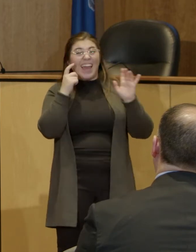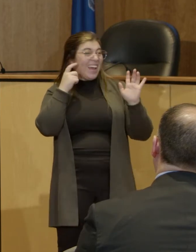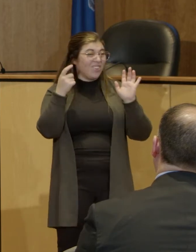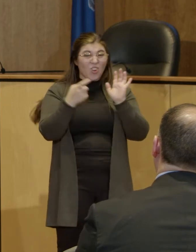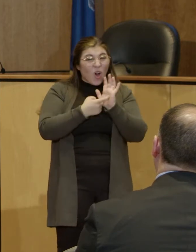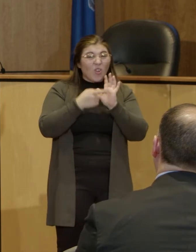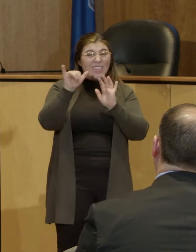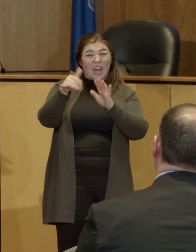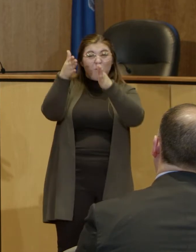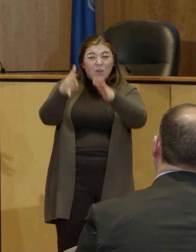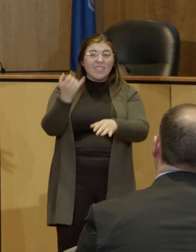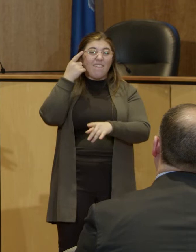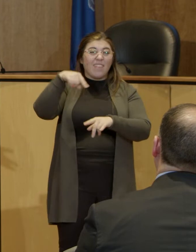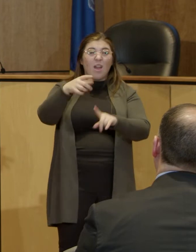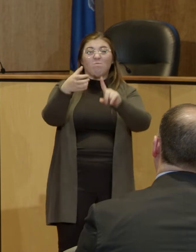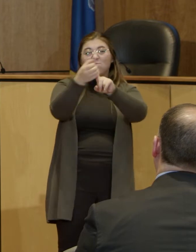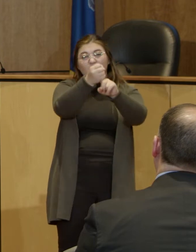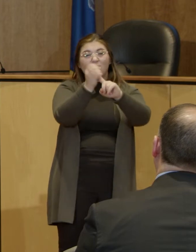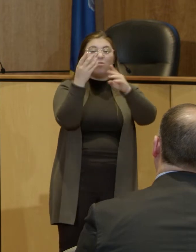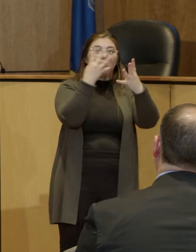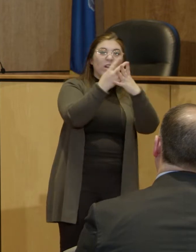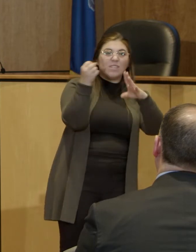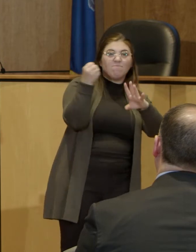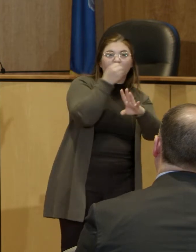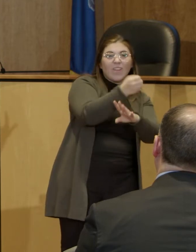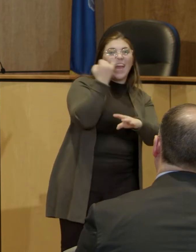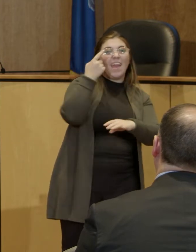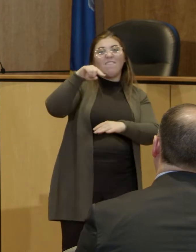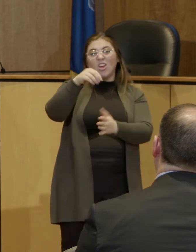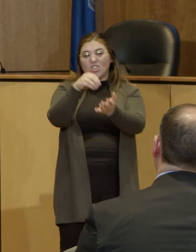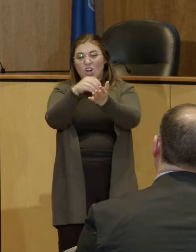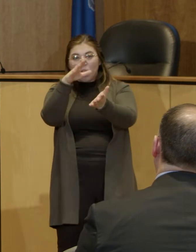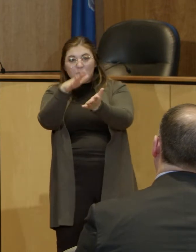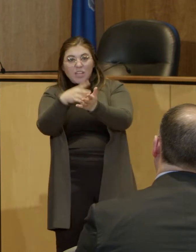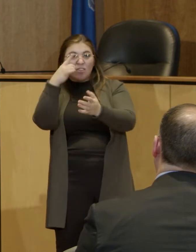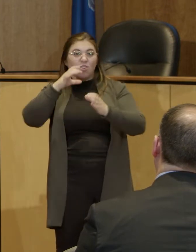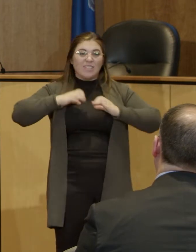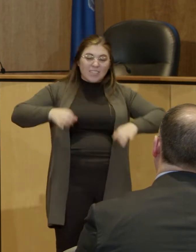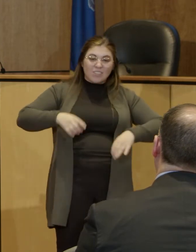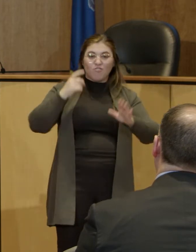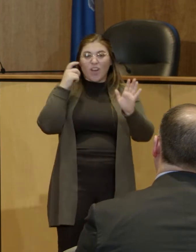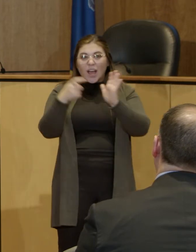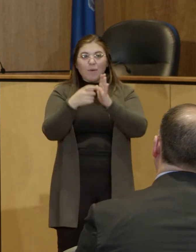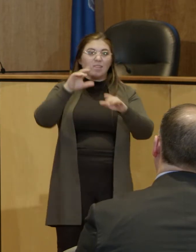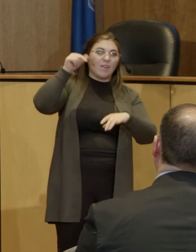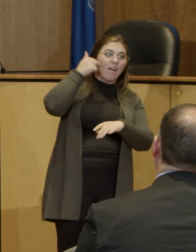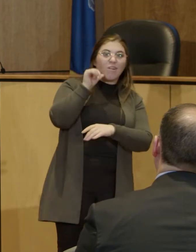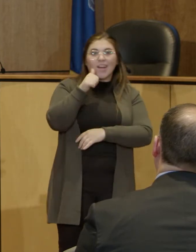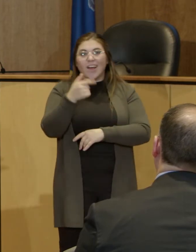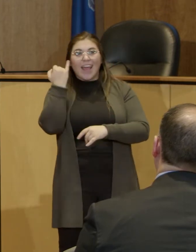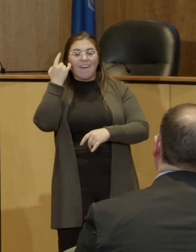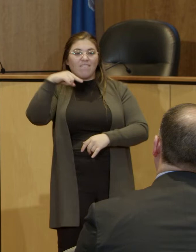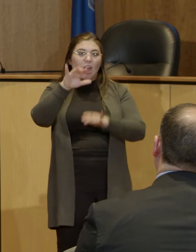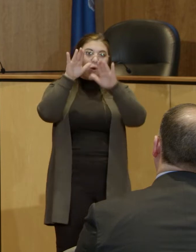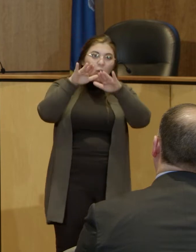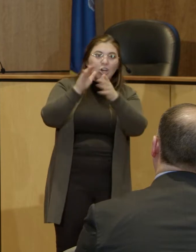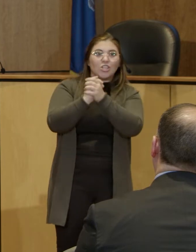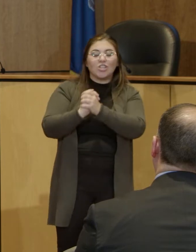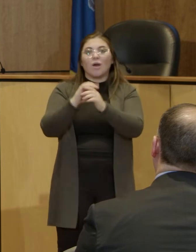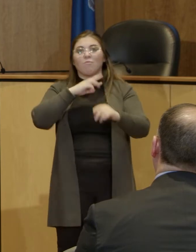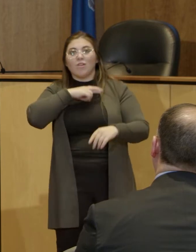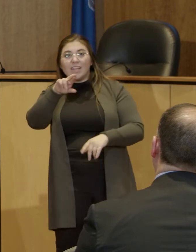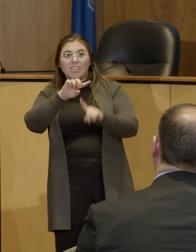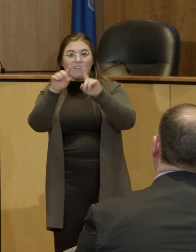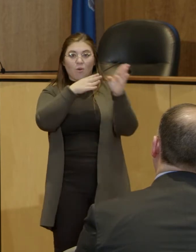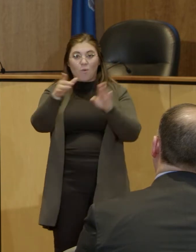notice if they've been incarcerated or if their documentation is recognized by the government or if they worship in a similar way that